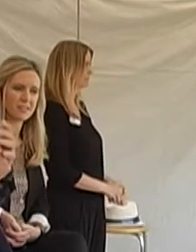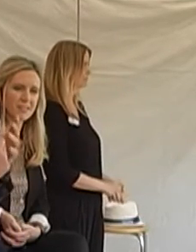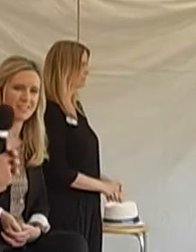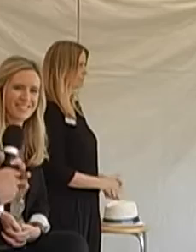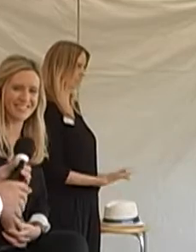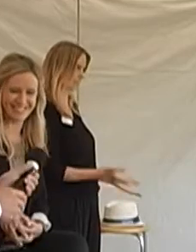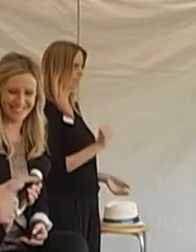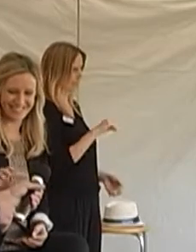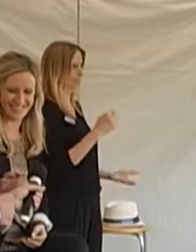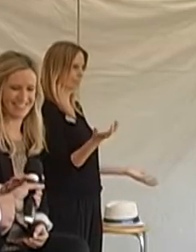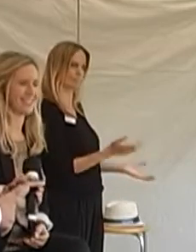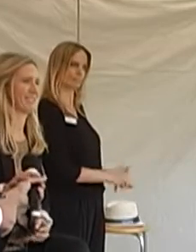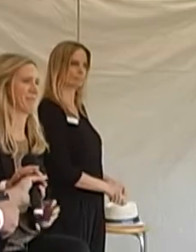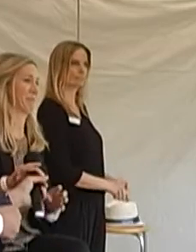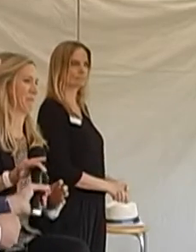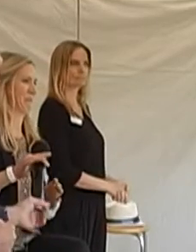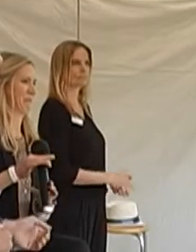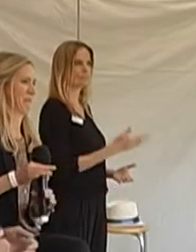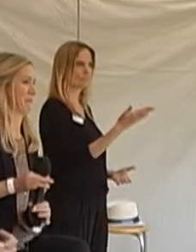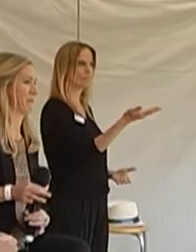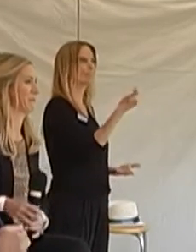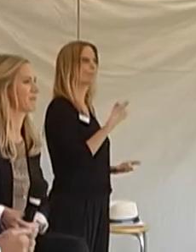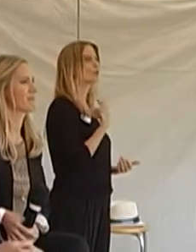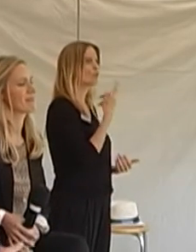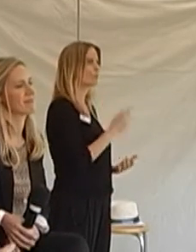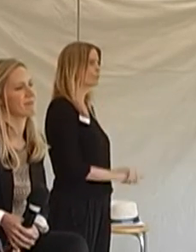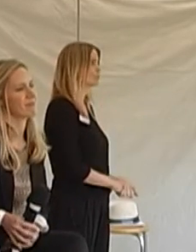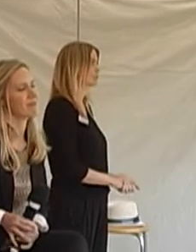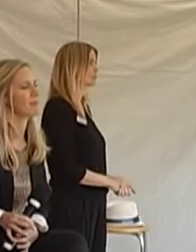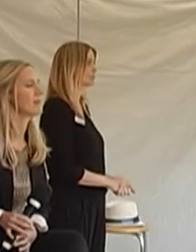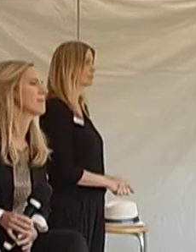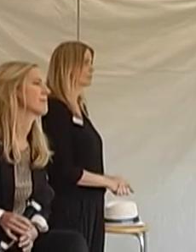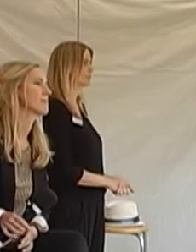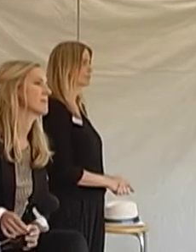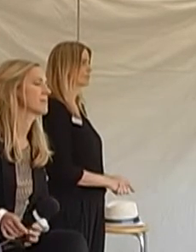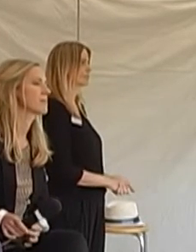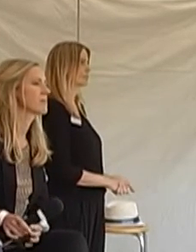Yeah. We have a question from the audience.